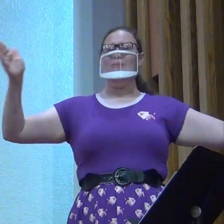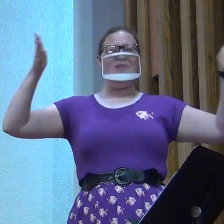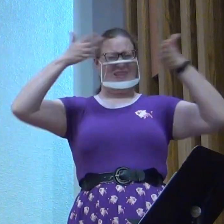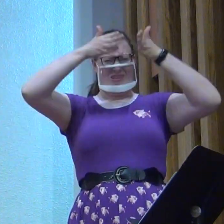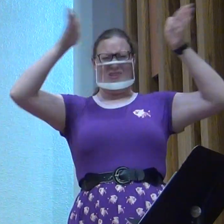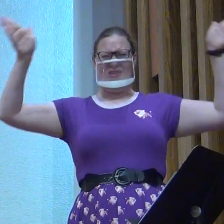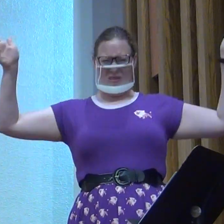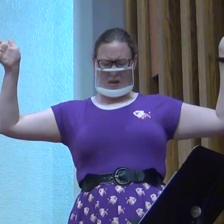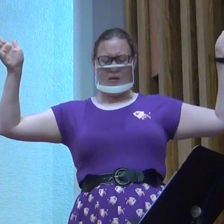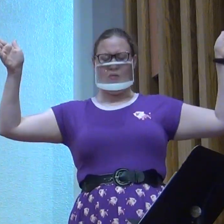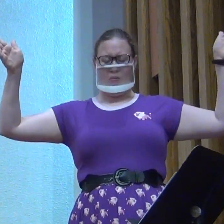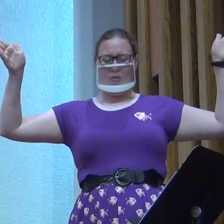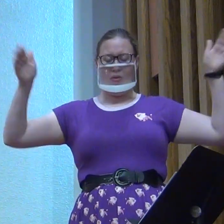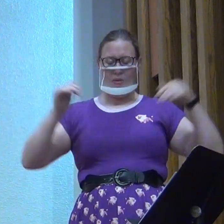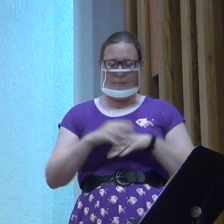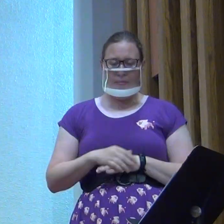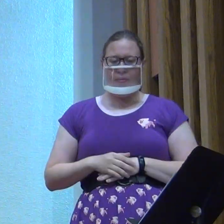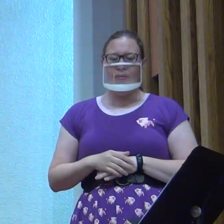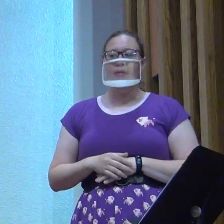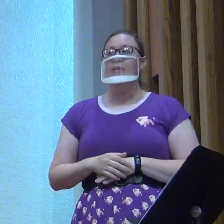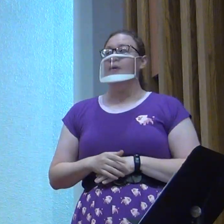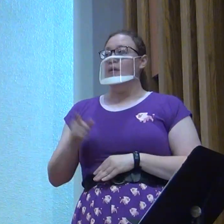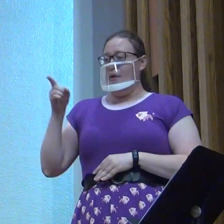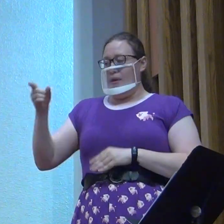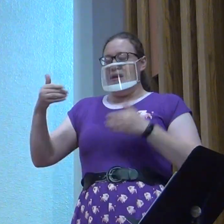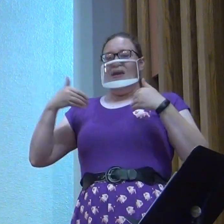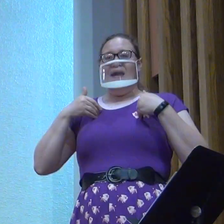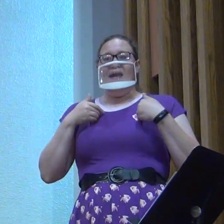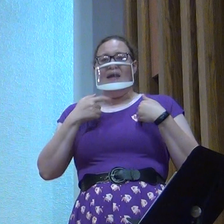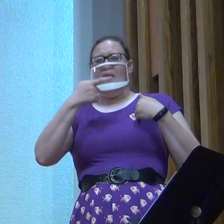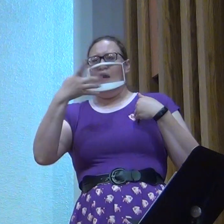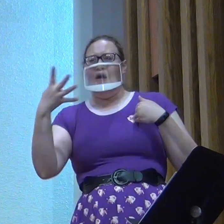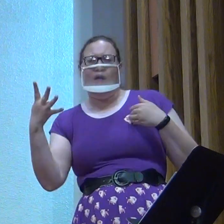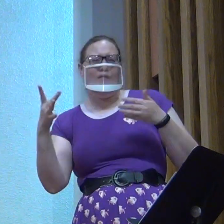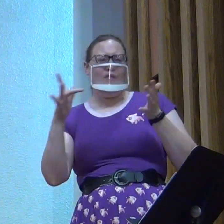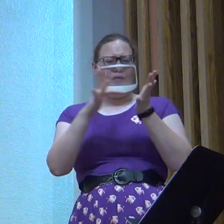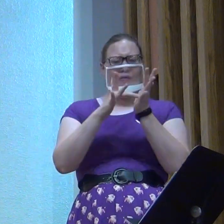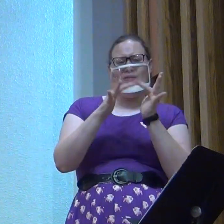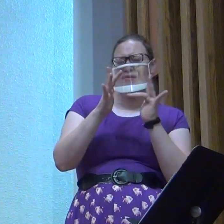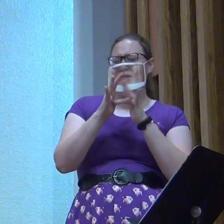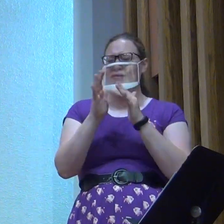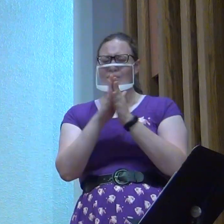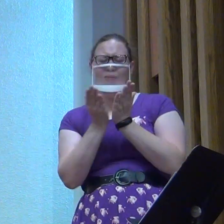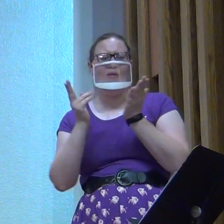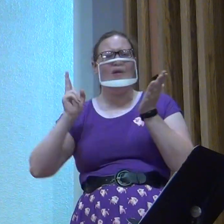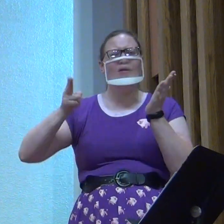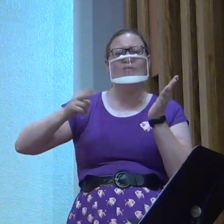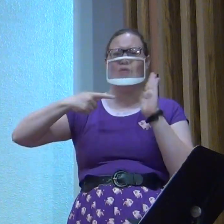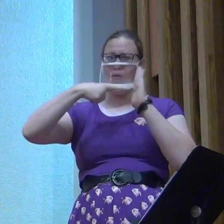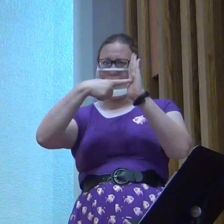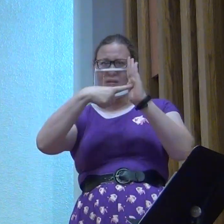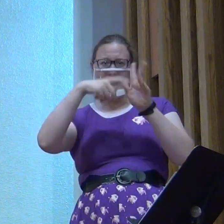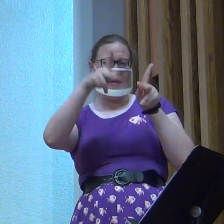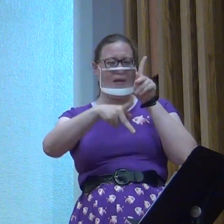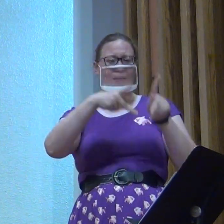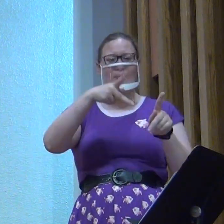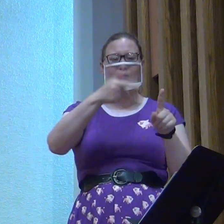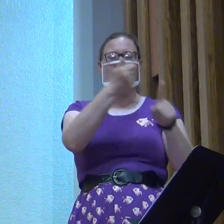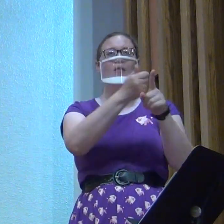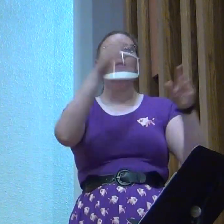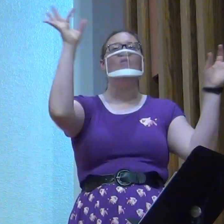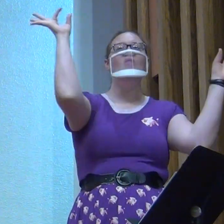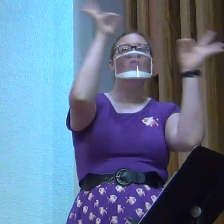sense. Then Jesus offered a couple of biblical, historical examples of people who were caught